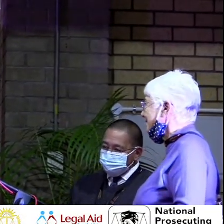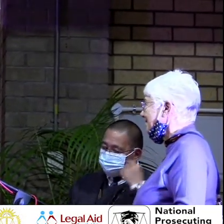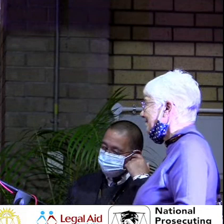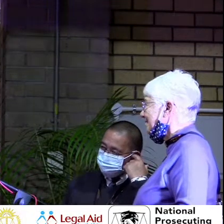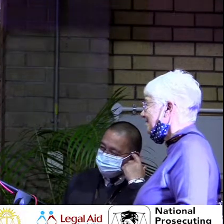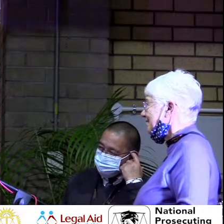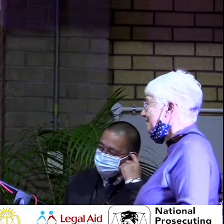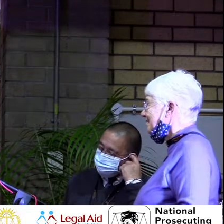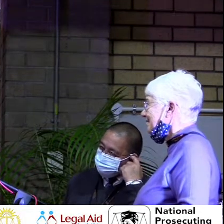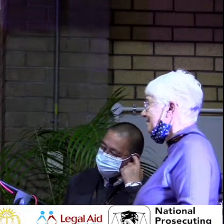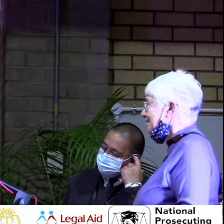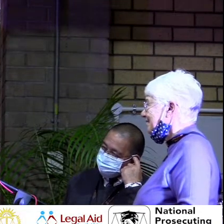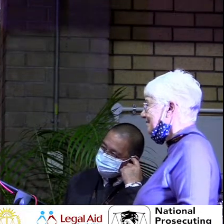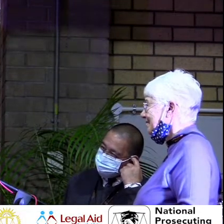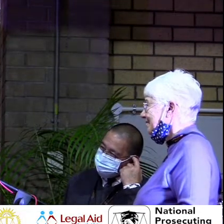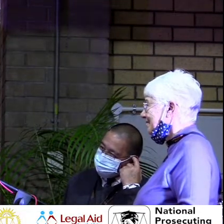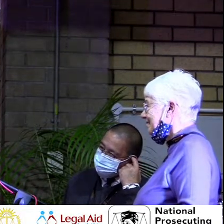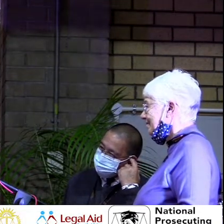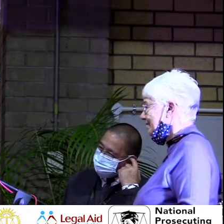Goeiemiddag.